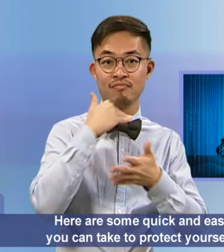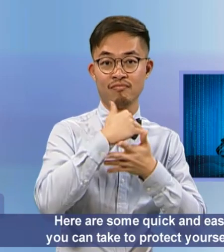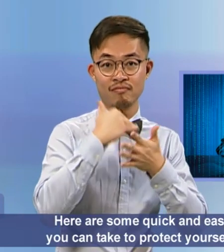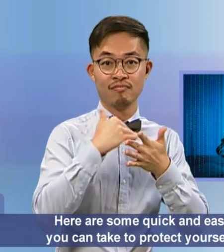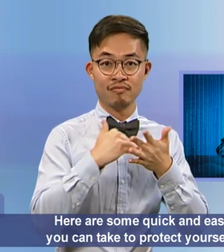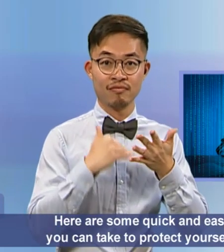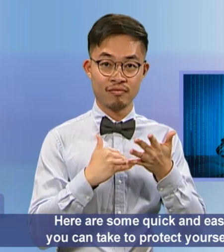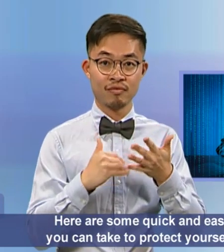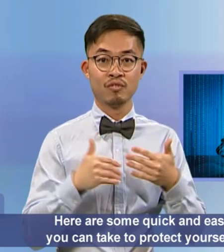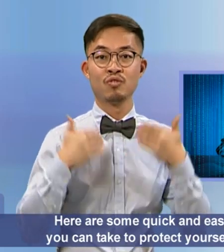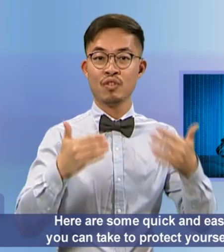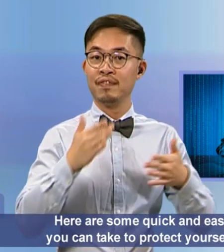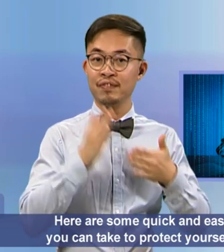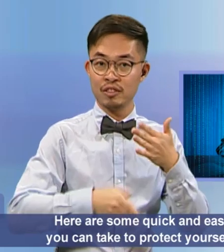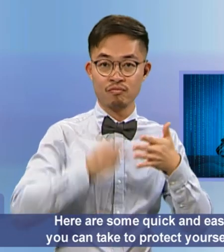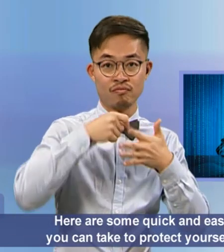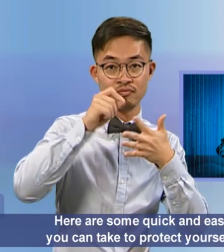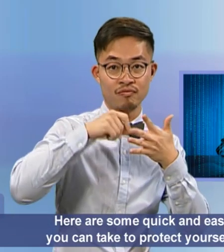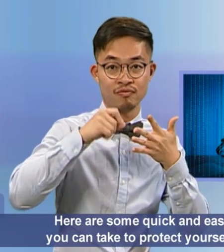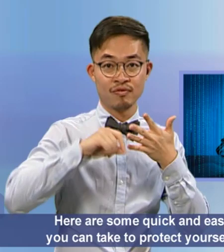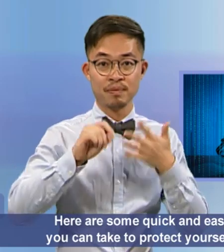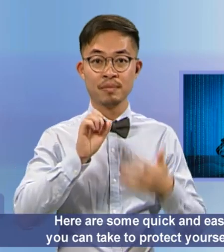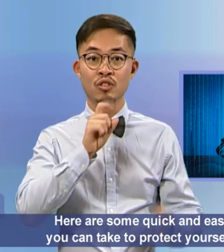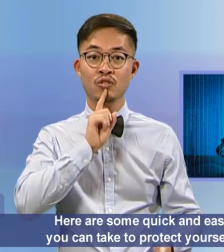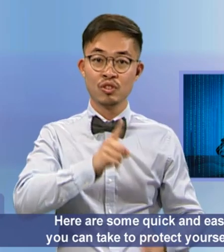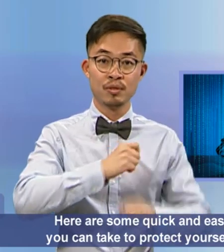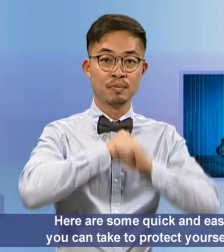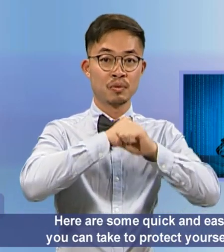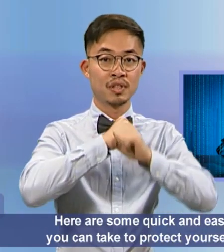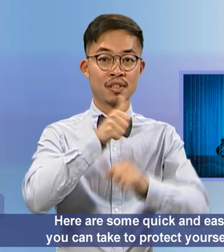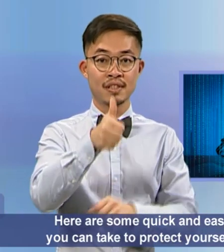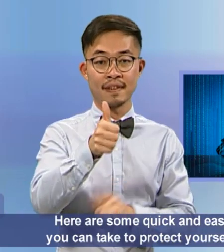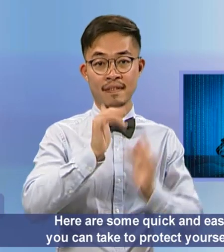Here are some quick and easy steps you can take to protect yourself online.